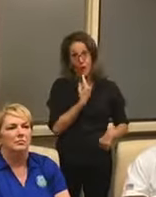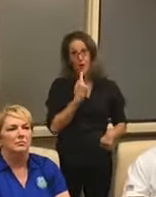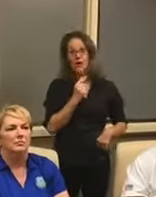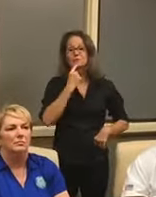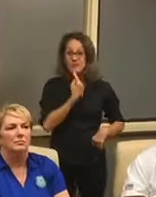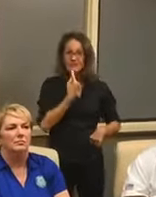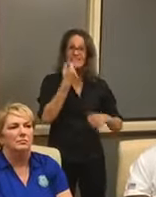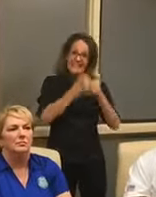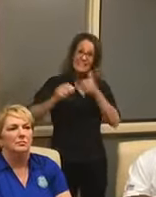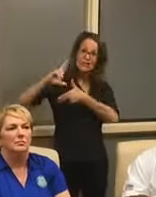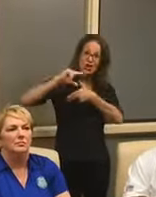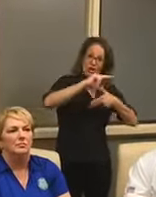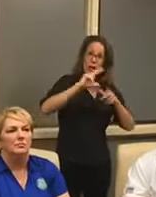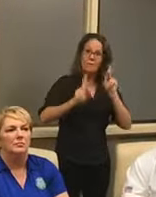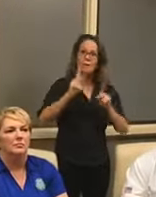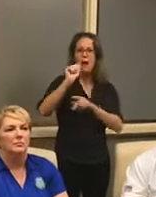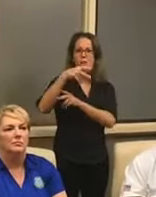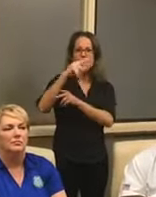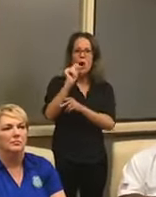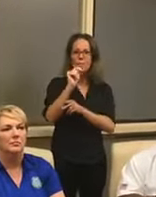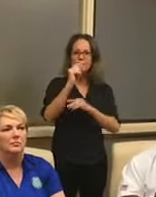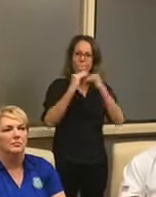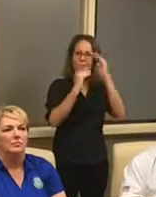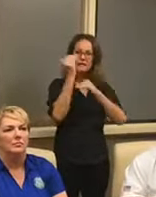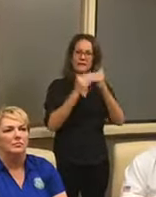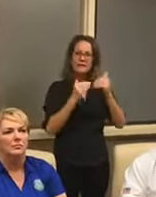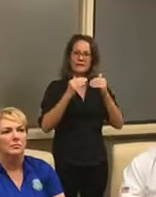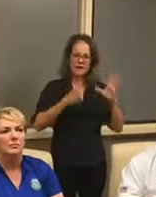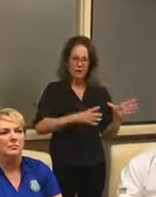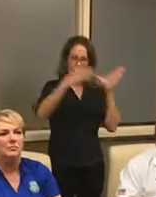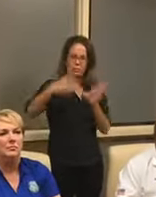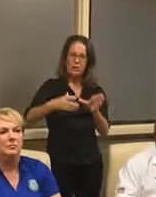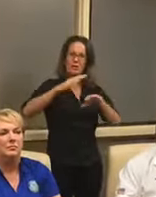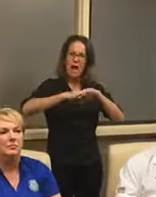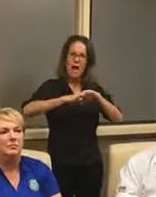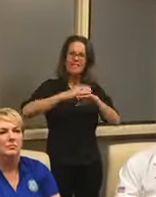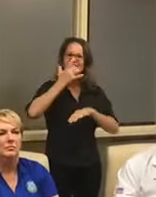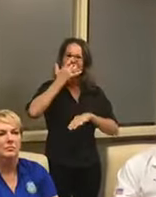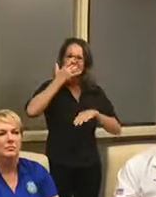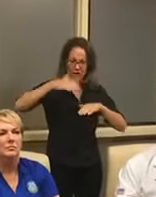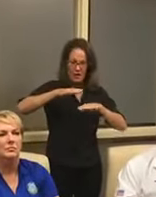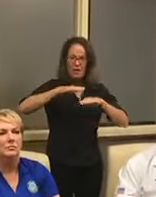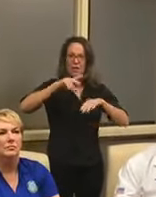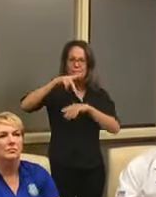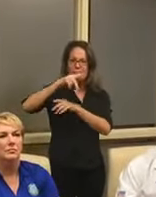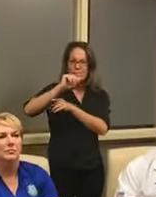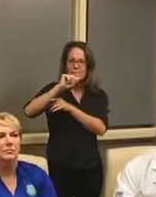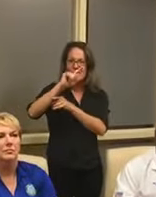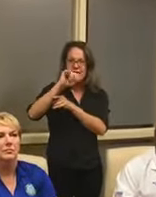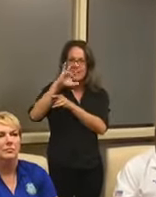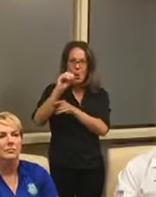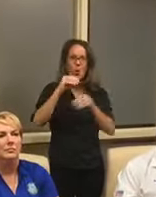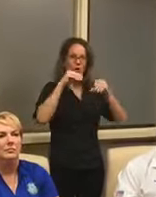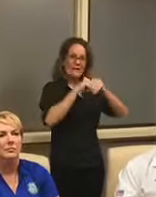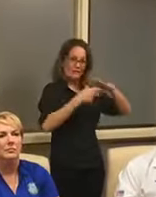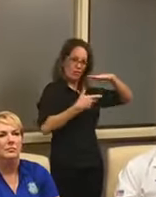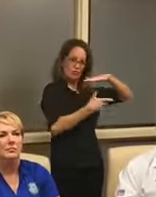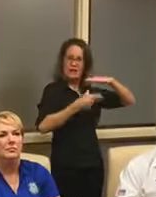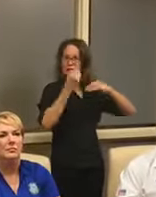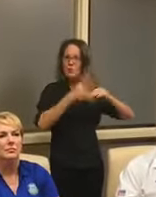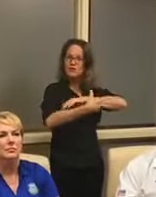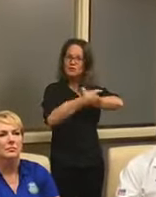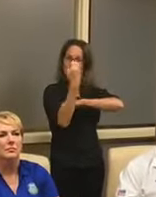every hurricane, we have people in the apartment buildings putting them on the patio, putting them in the garage because they wanted to get them stolen. And then